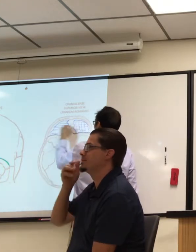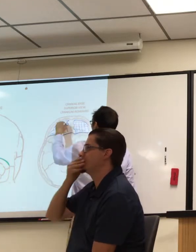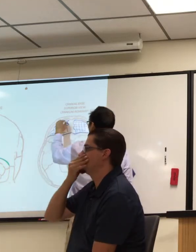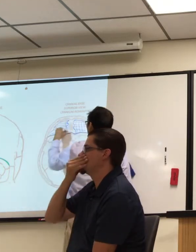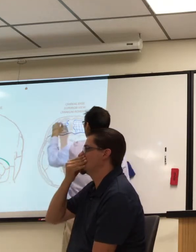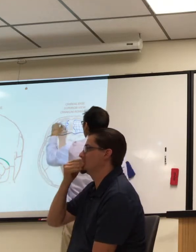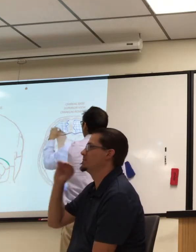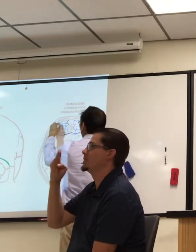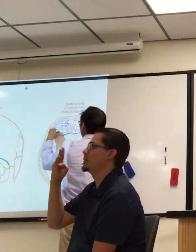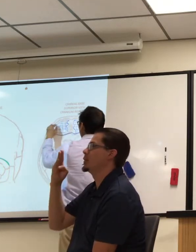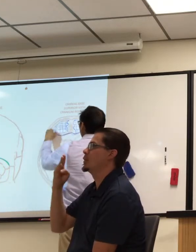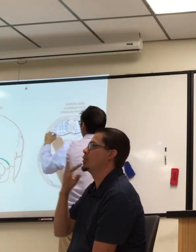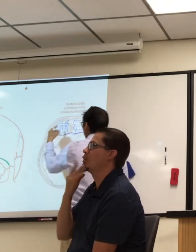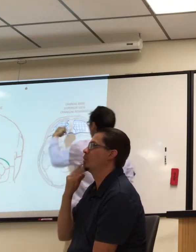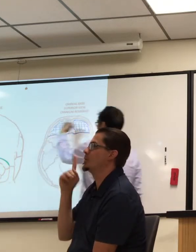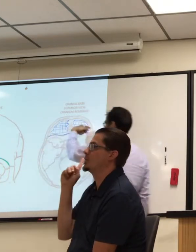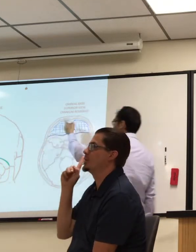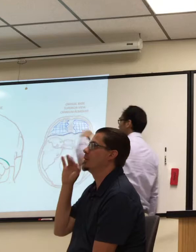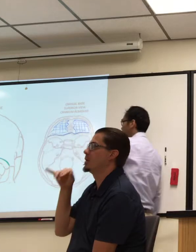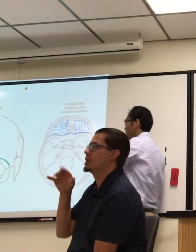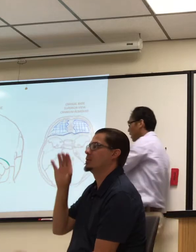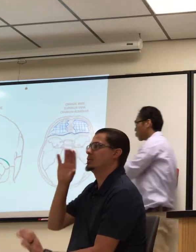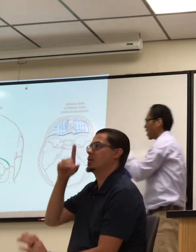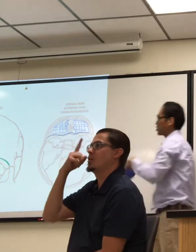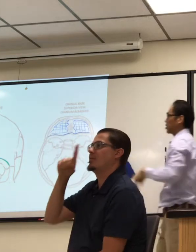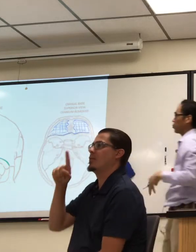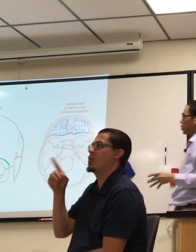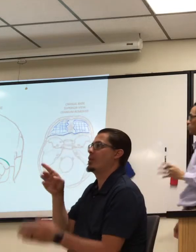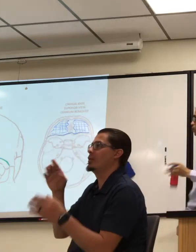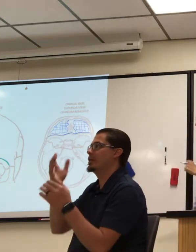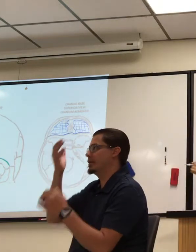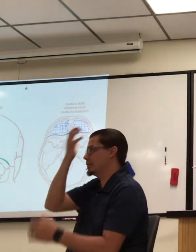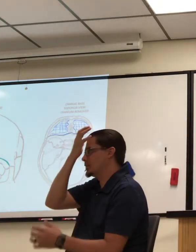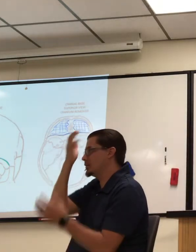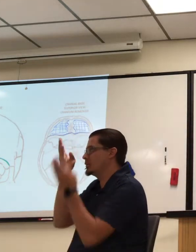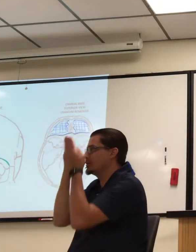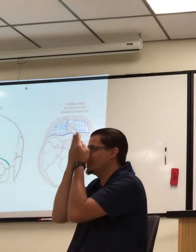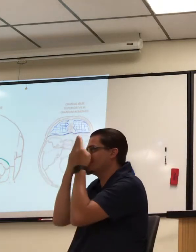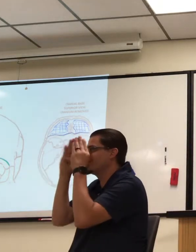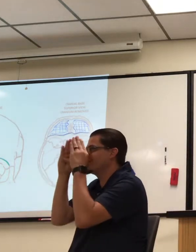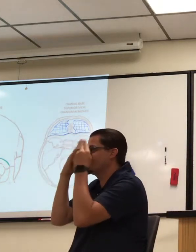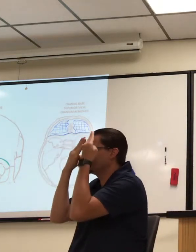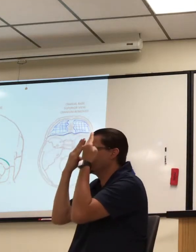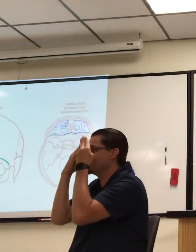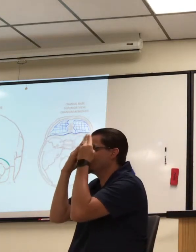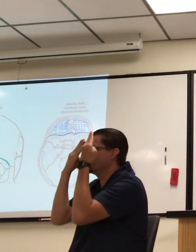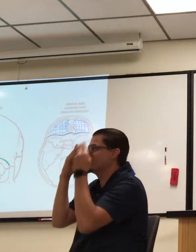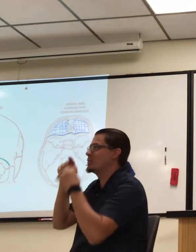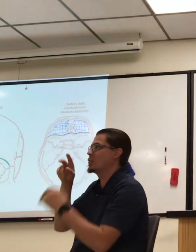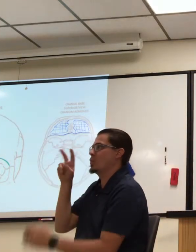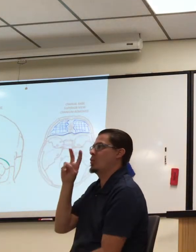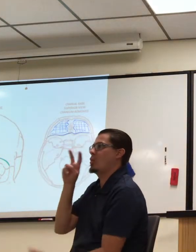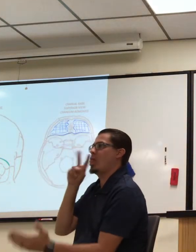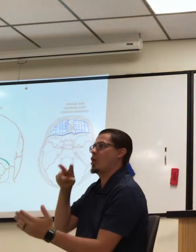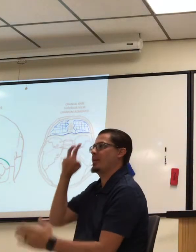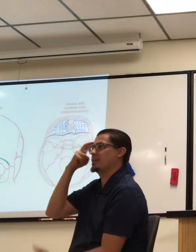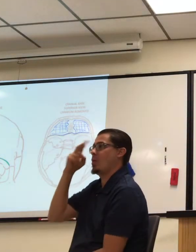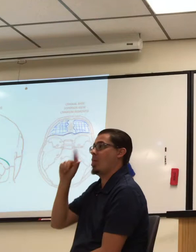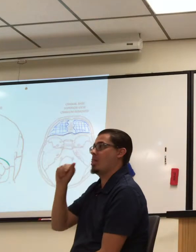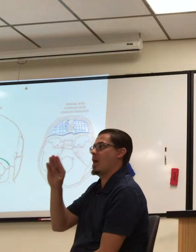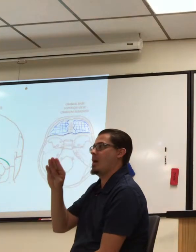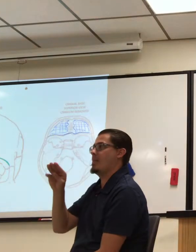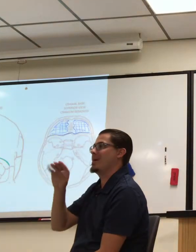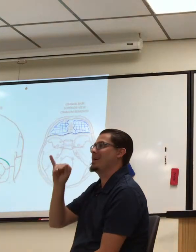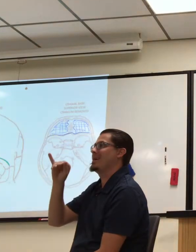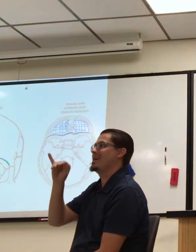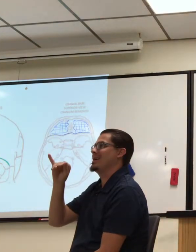cross-hatching blue is where to look for the depression when you look at the skulls in the lab, okay? Anterior cranial